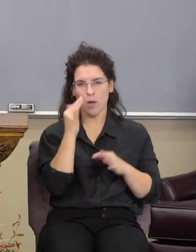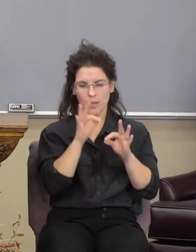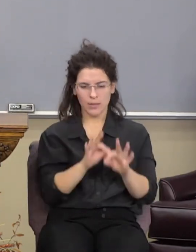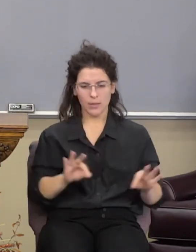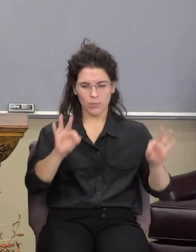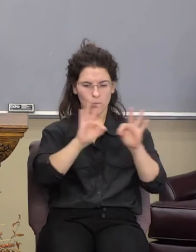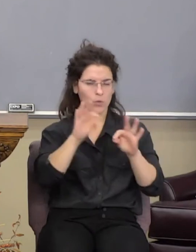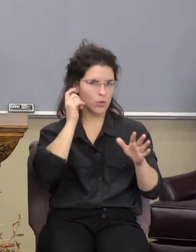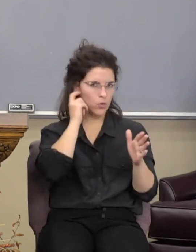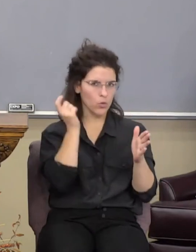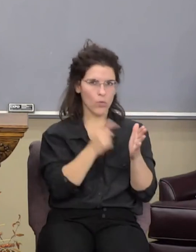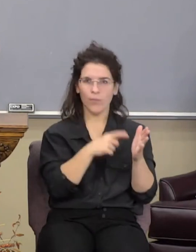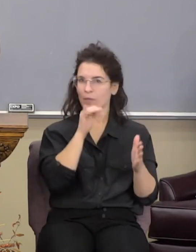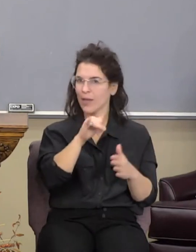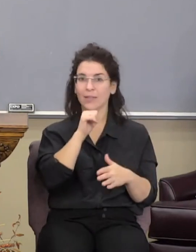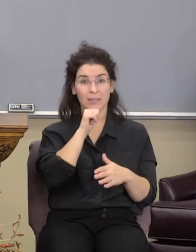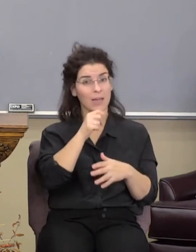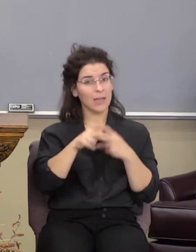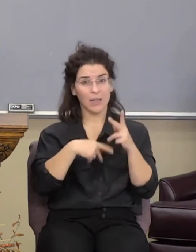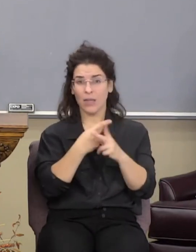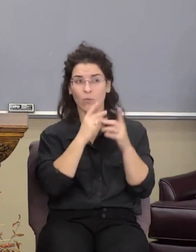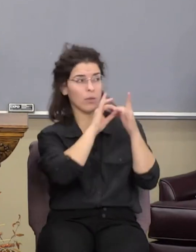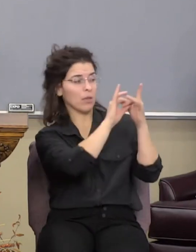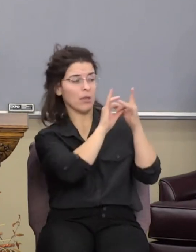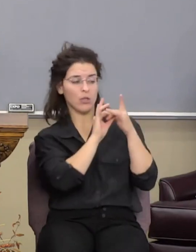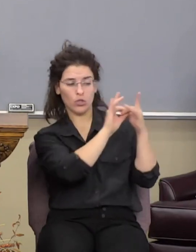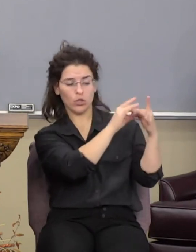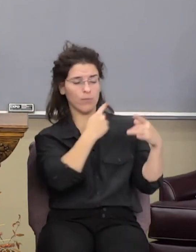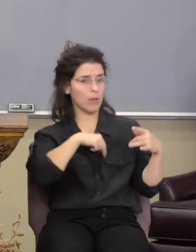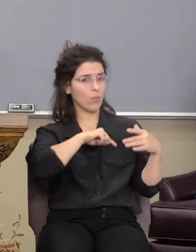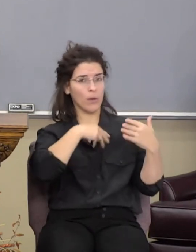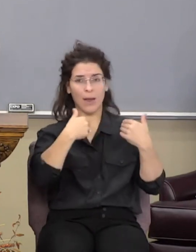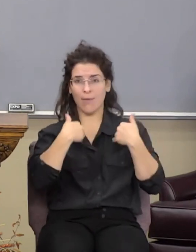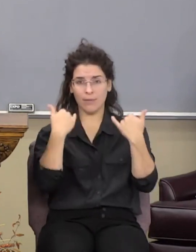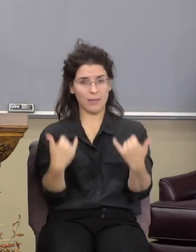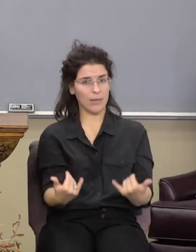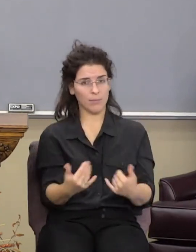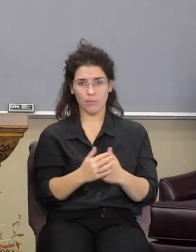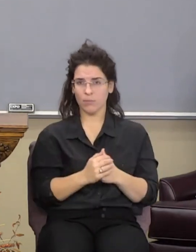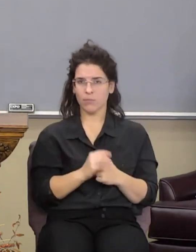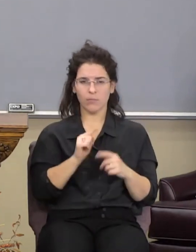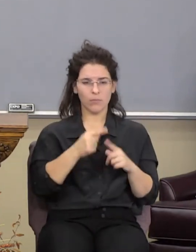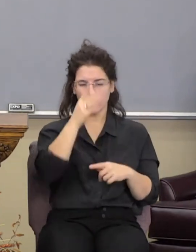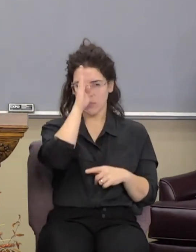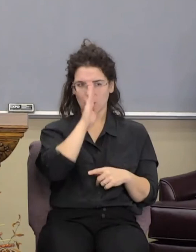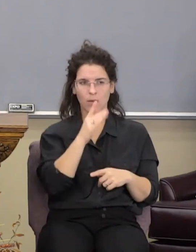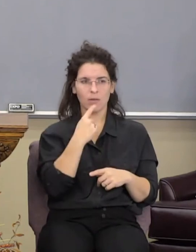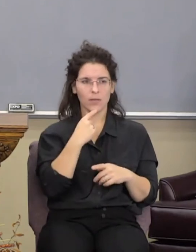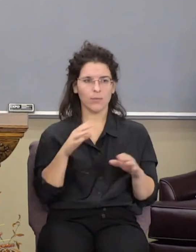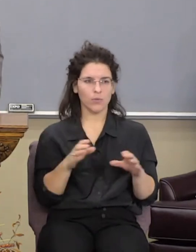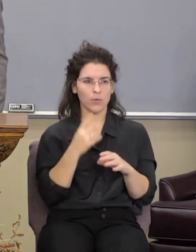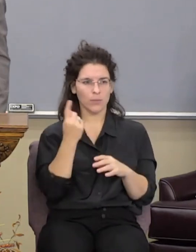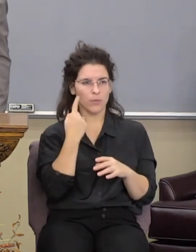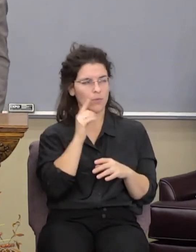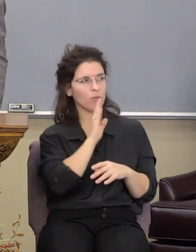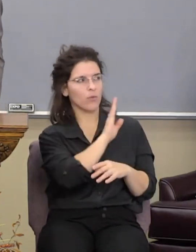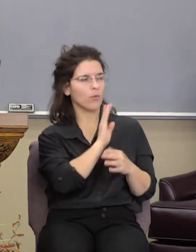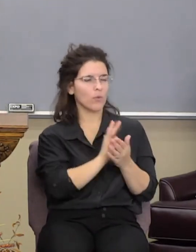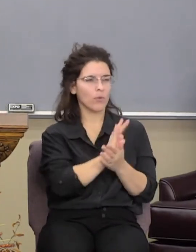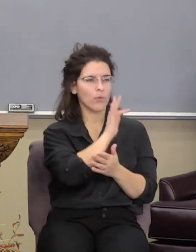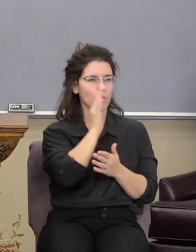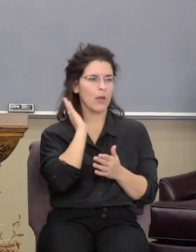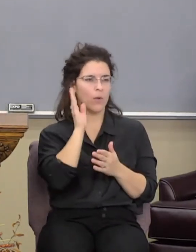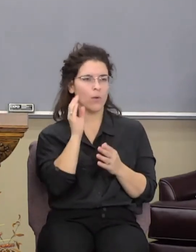note? That is not the type of relationship we have. When God says, I'm doing something for your glory, I'm going to put